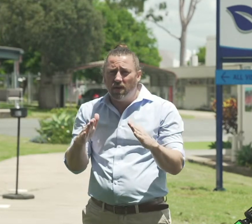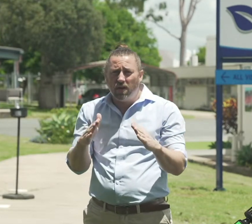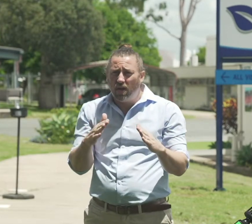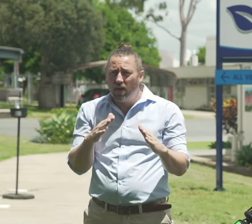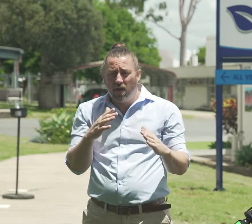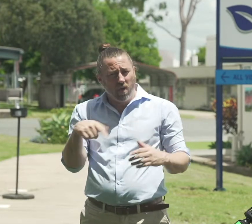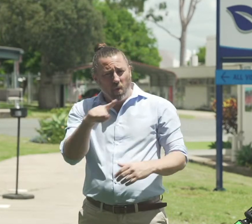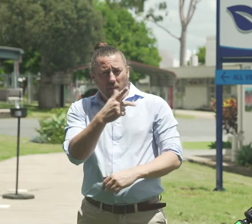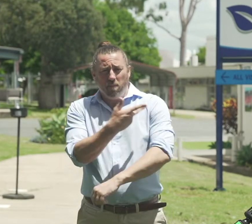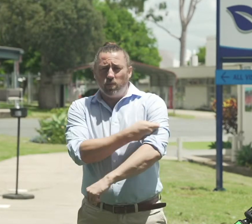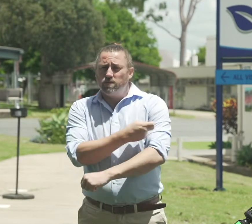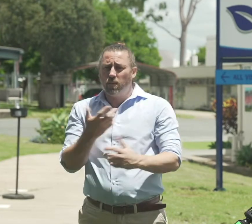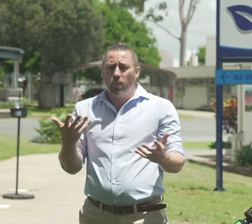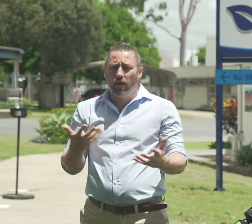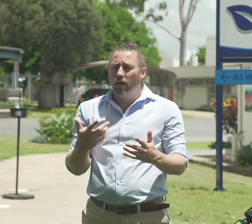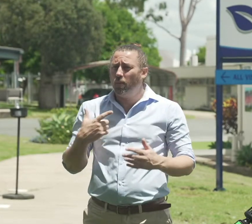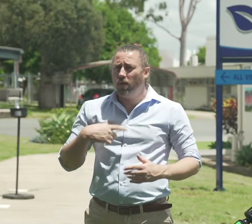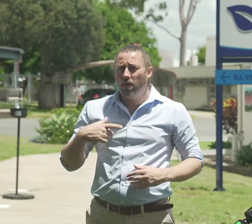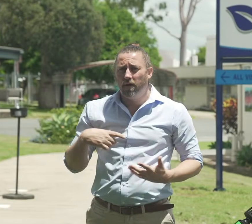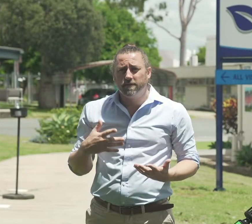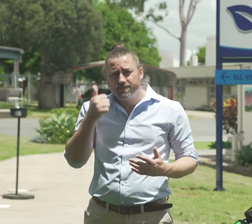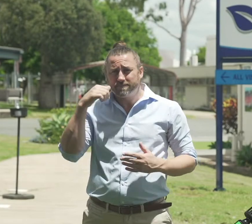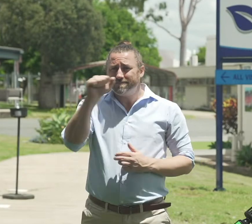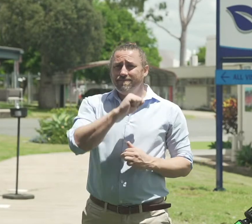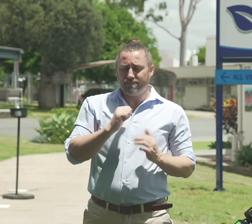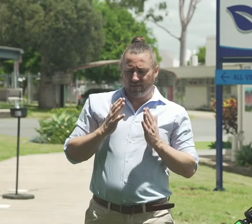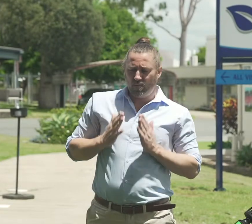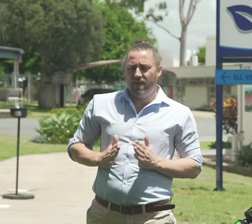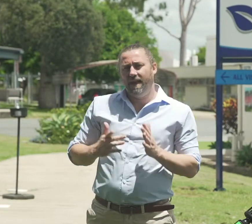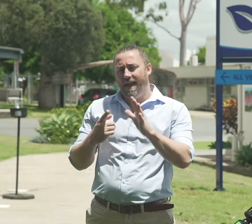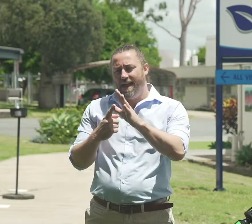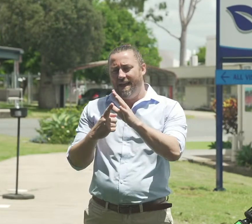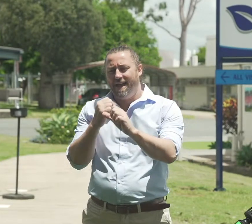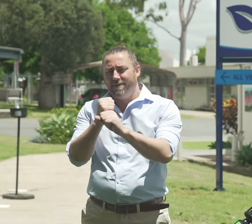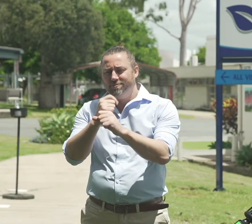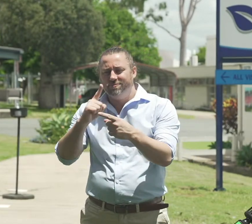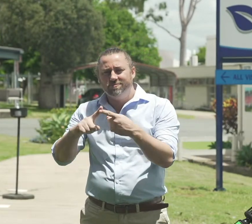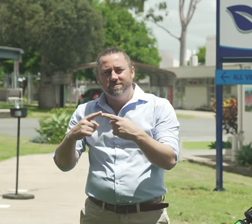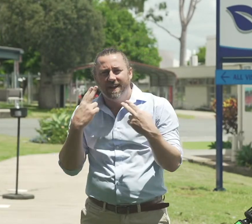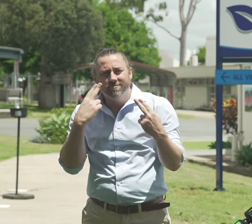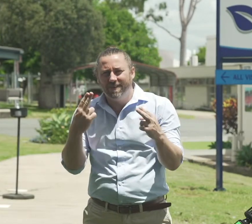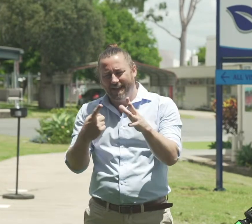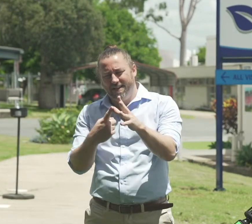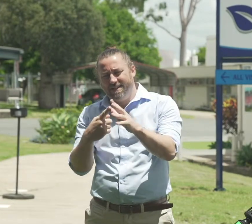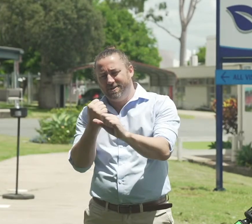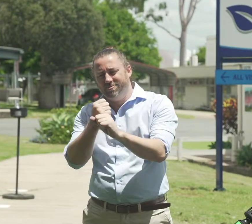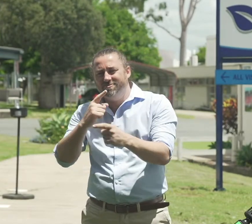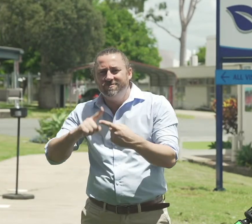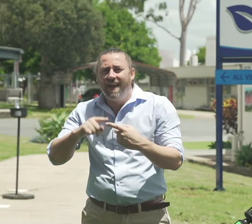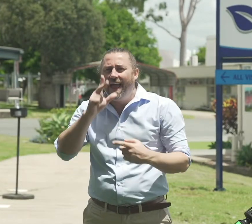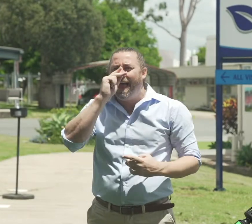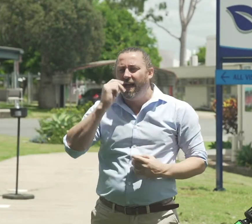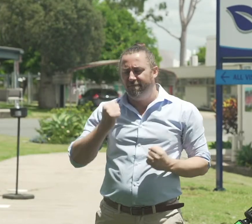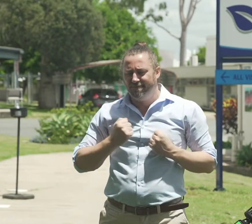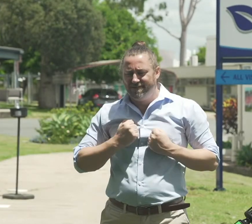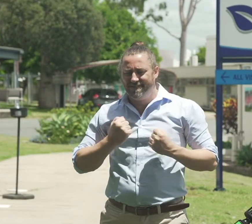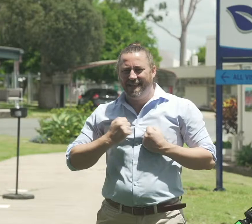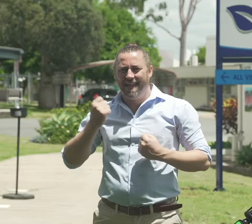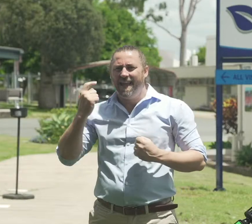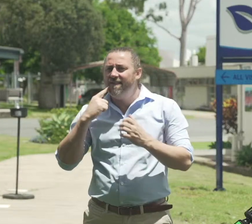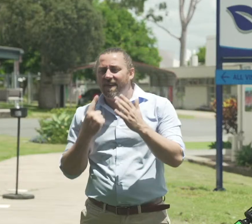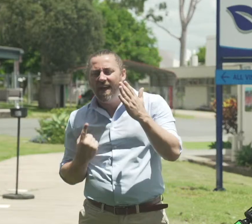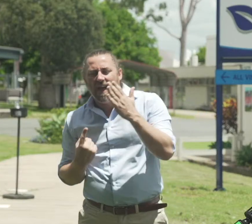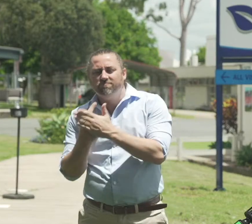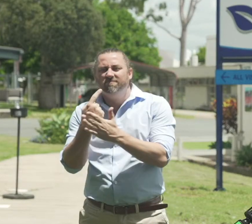enough. As we get older, our immune system matures and changes such that we respond